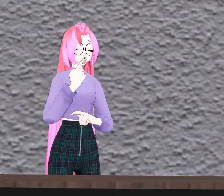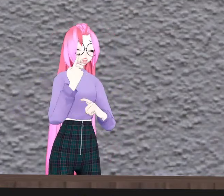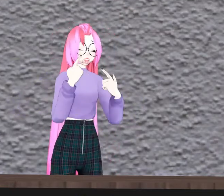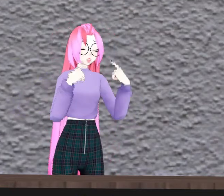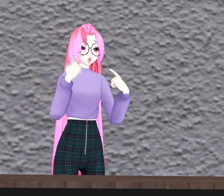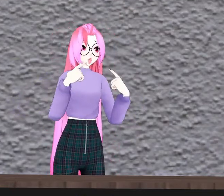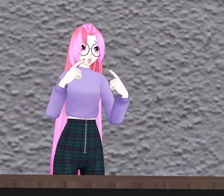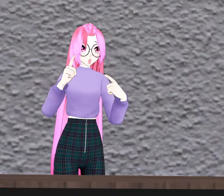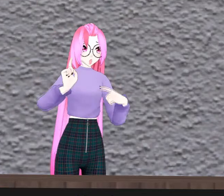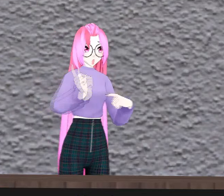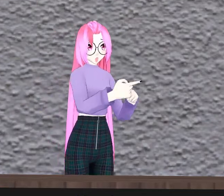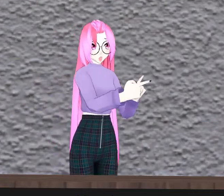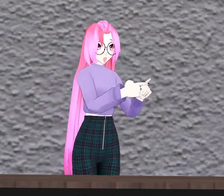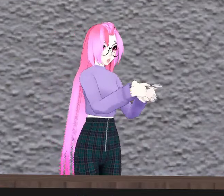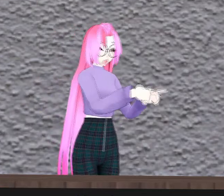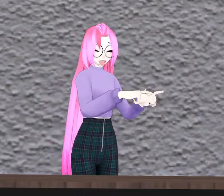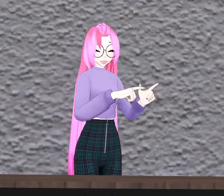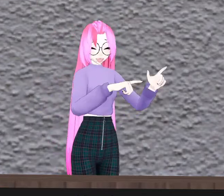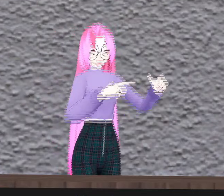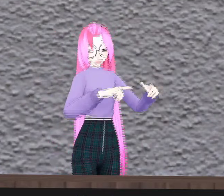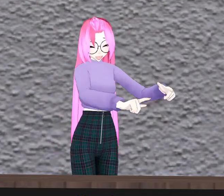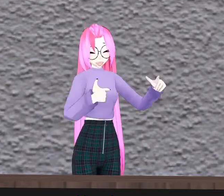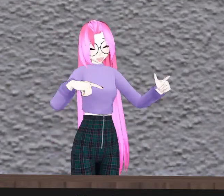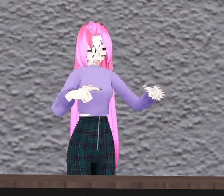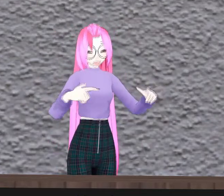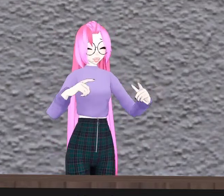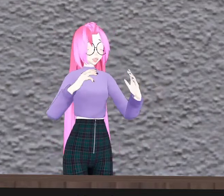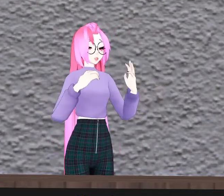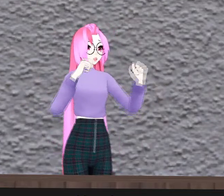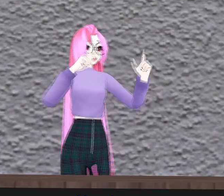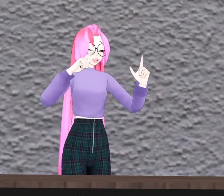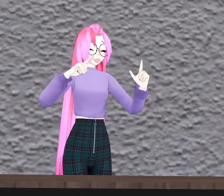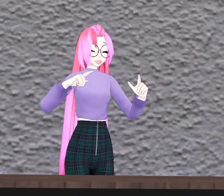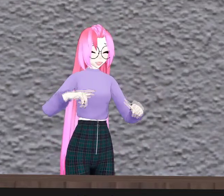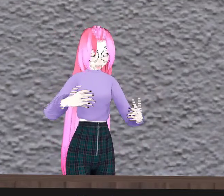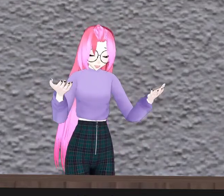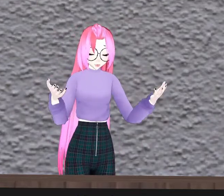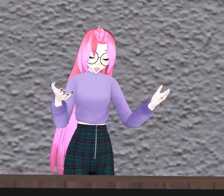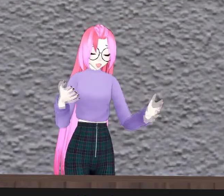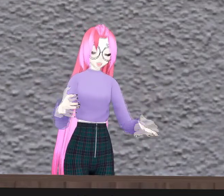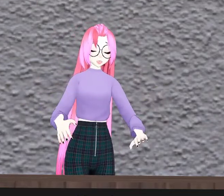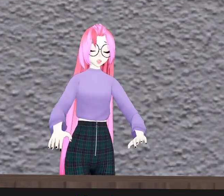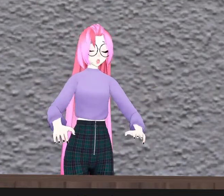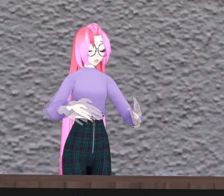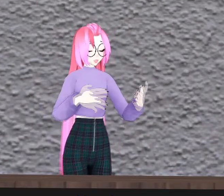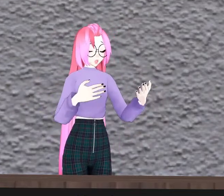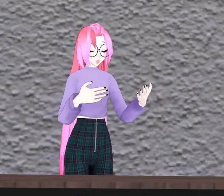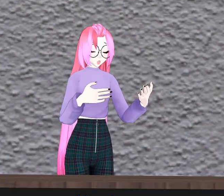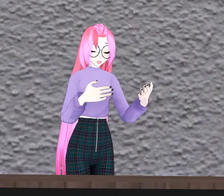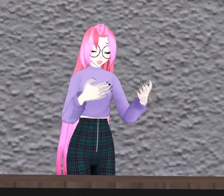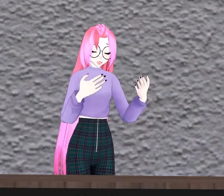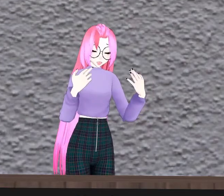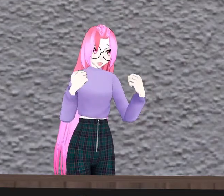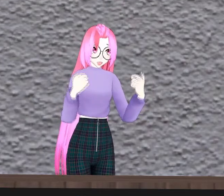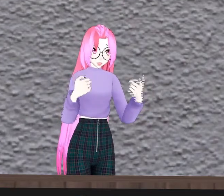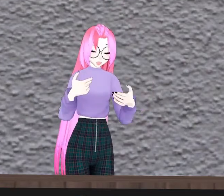starts crying, it will alert the alarm and wake them up. So that way they can tend to the